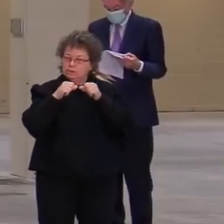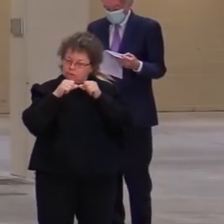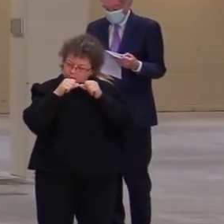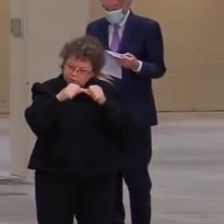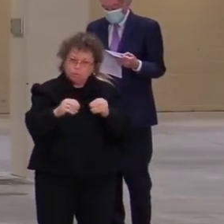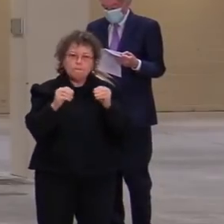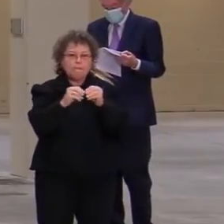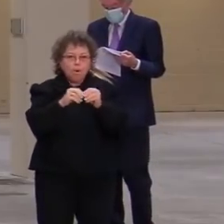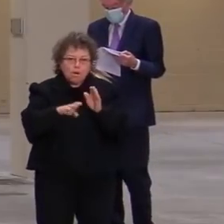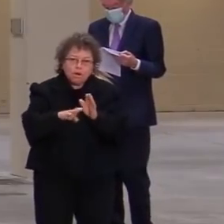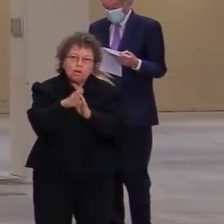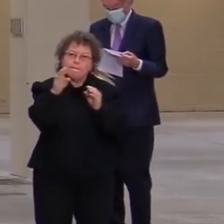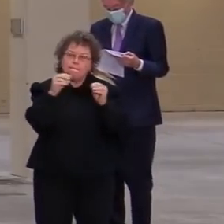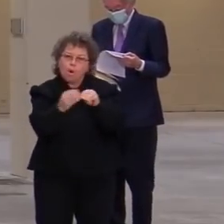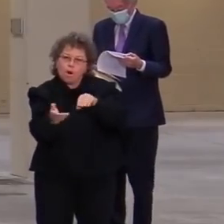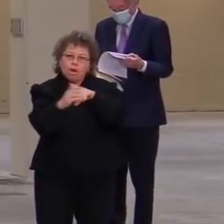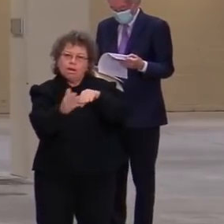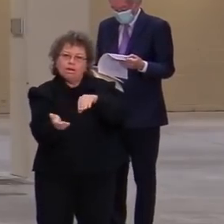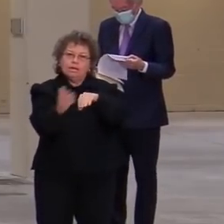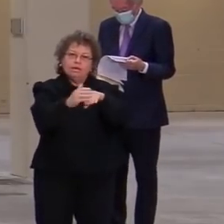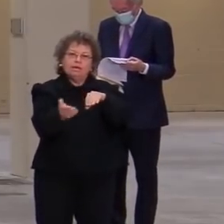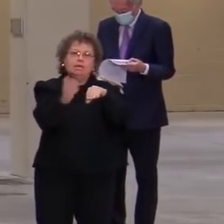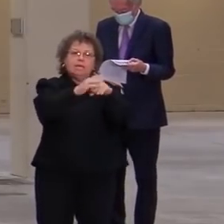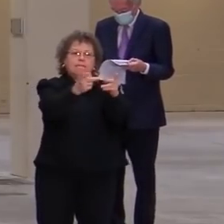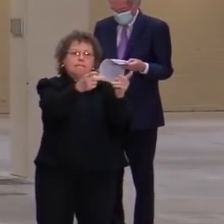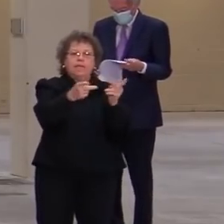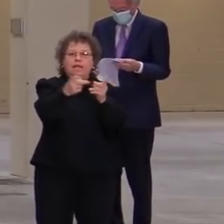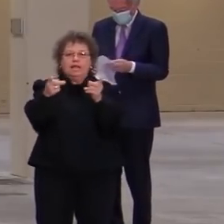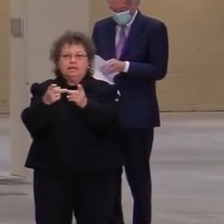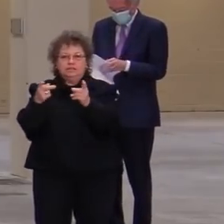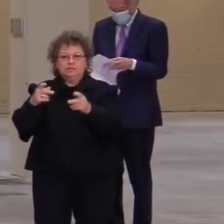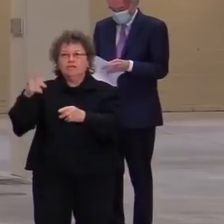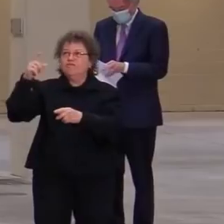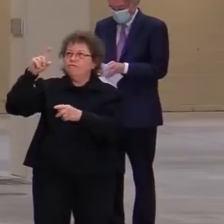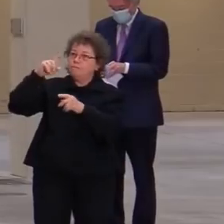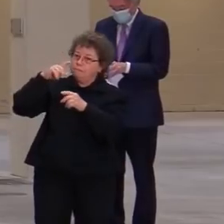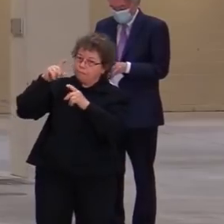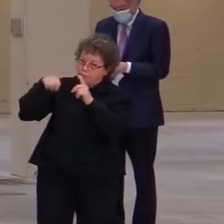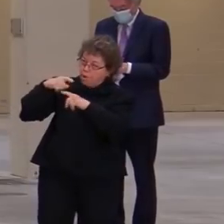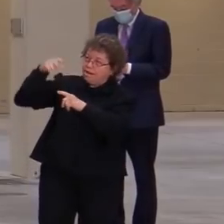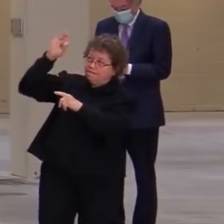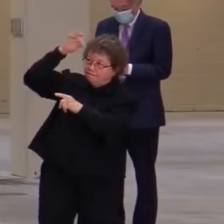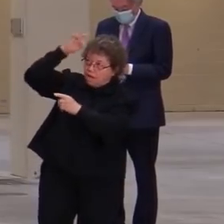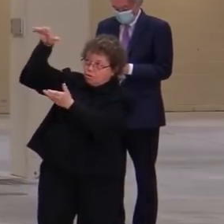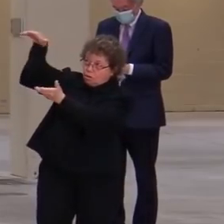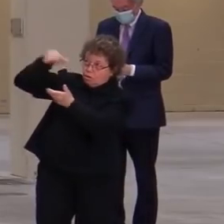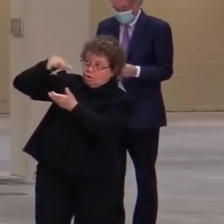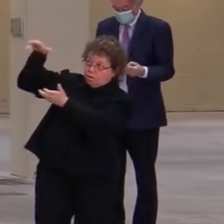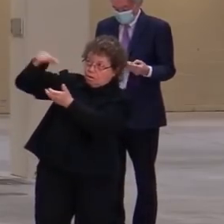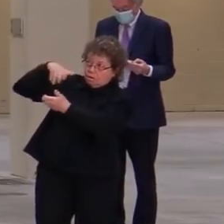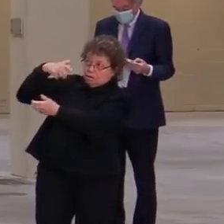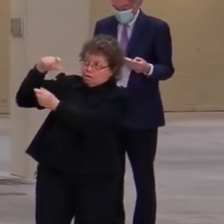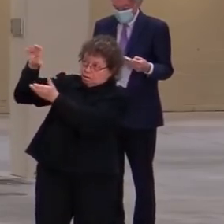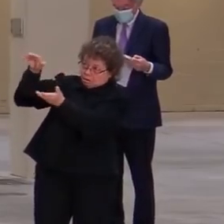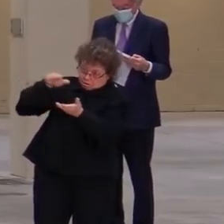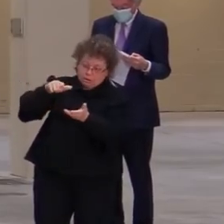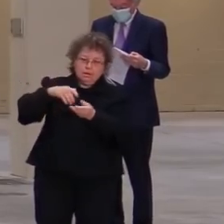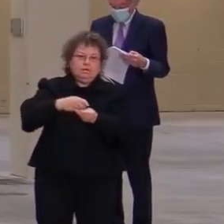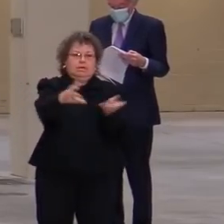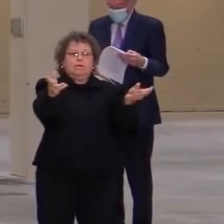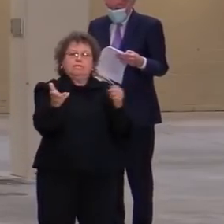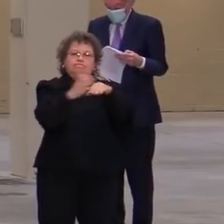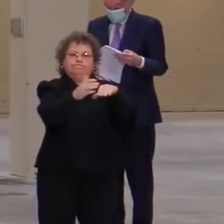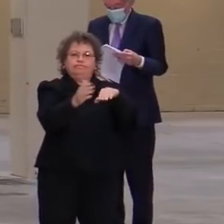our capacity to be able to handle additional doses from the federal government when supply increases. This week, the